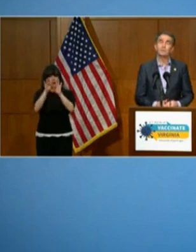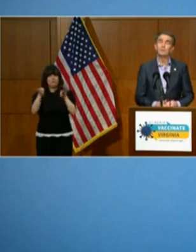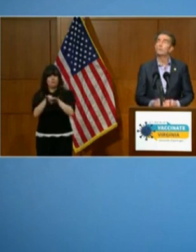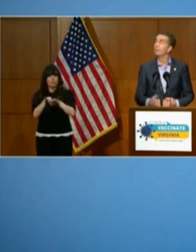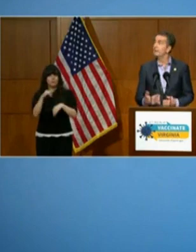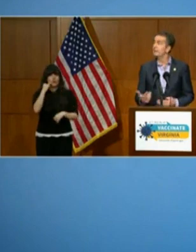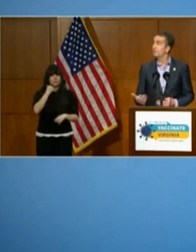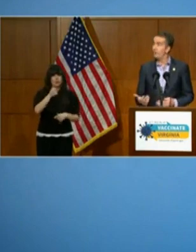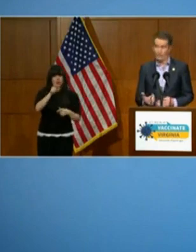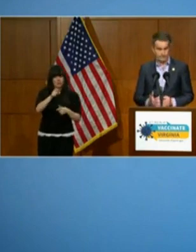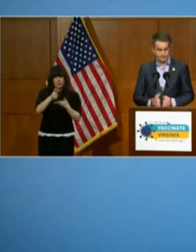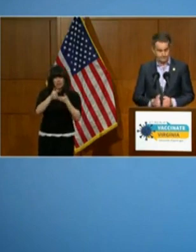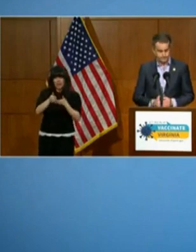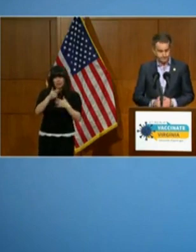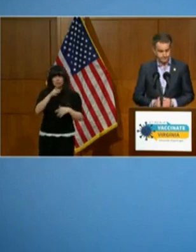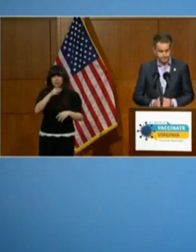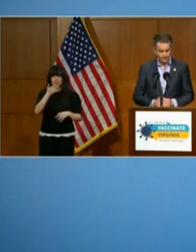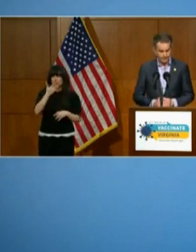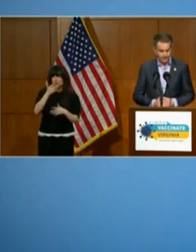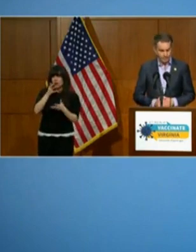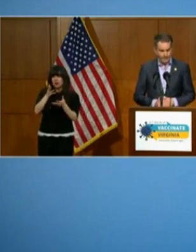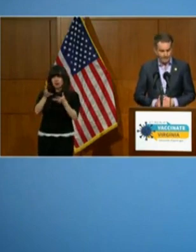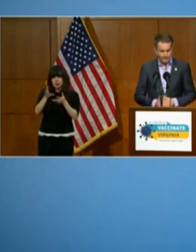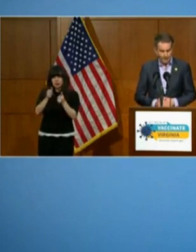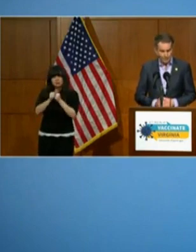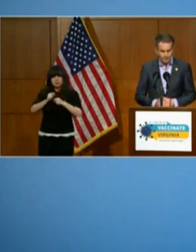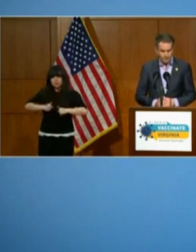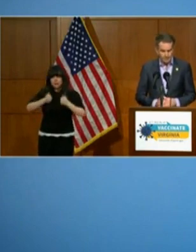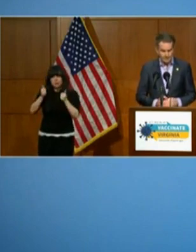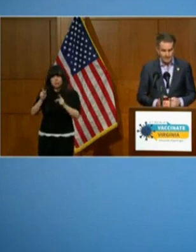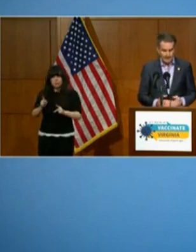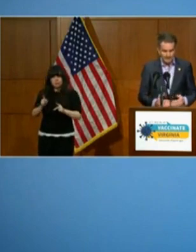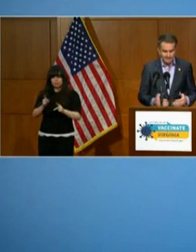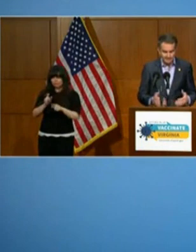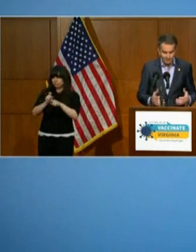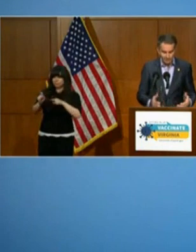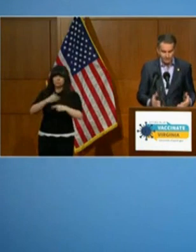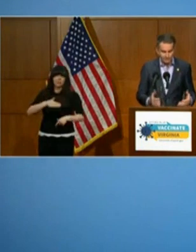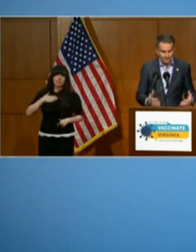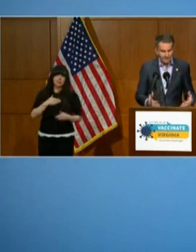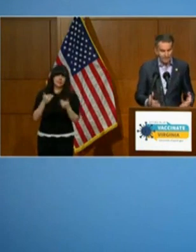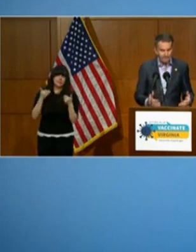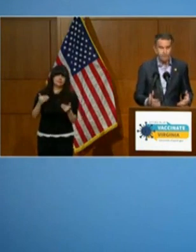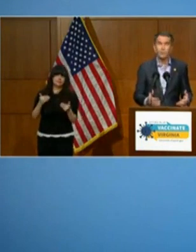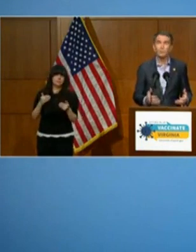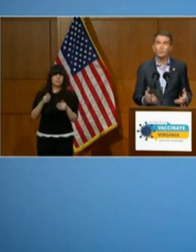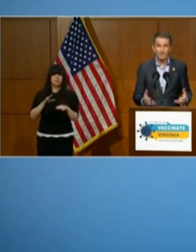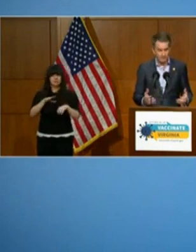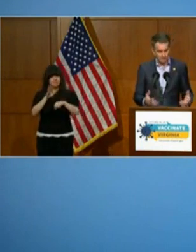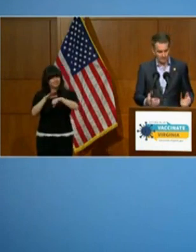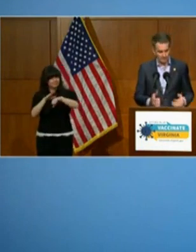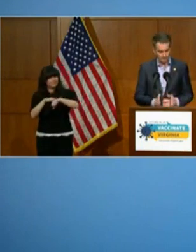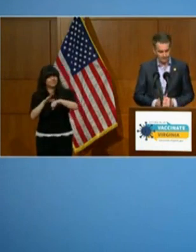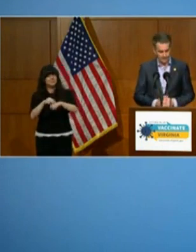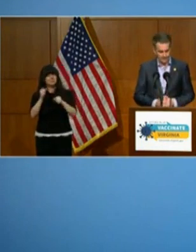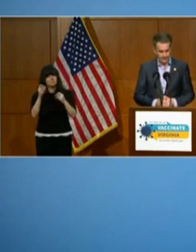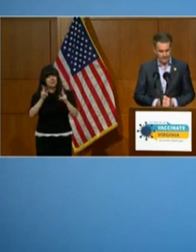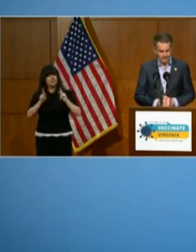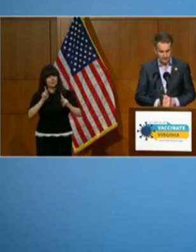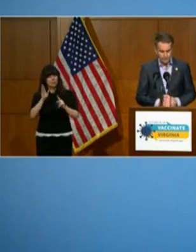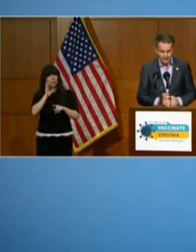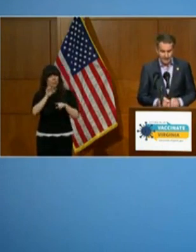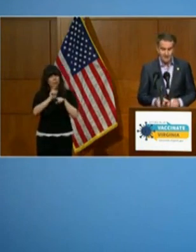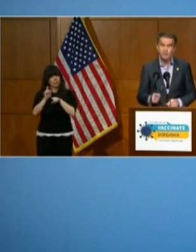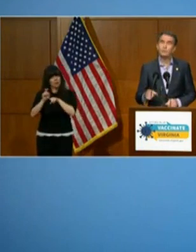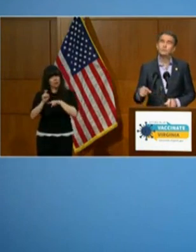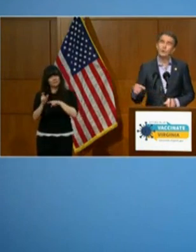you, please call. But I do not want to say that as this launches, many people will be calling. If